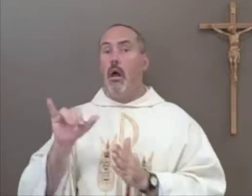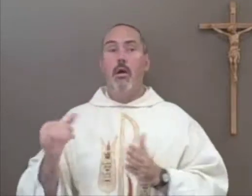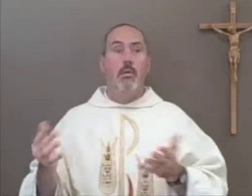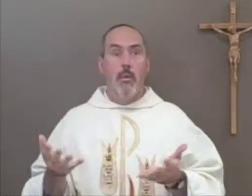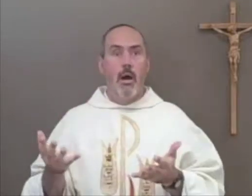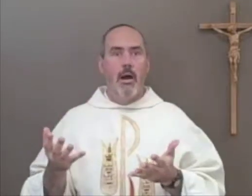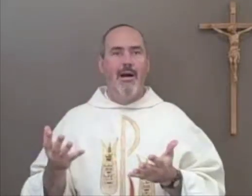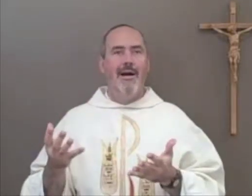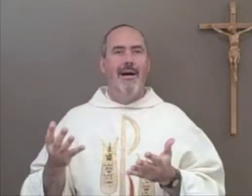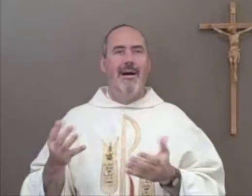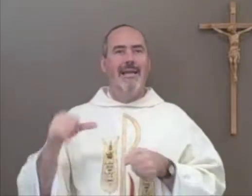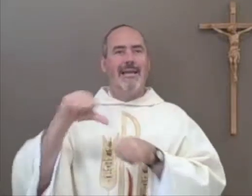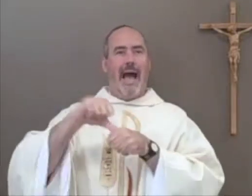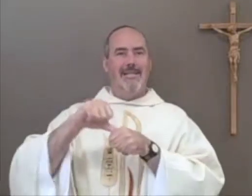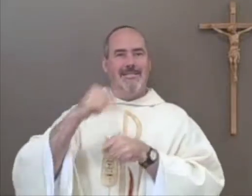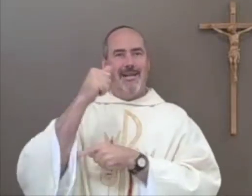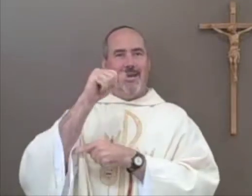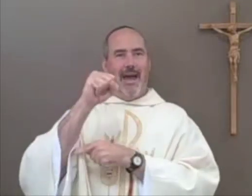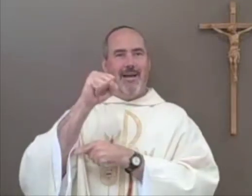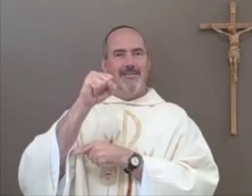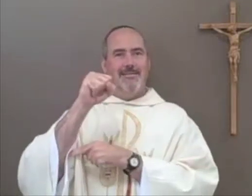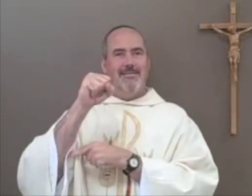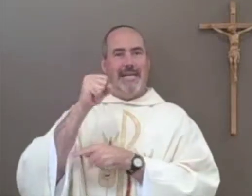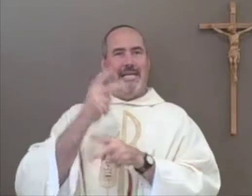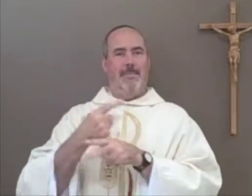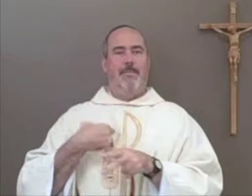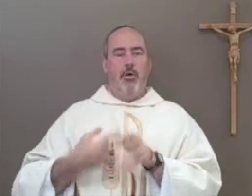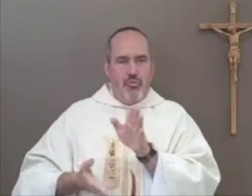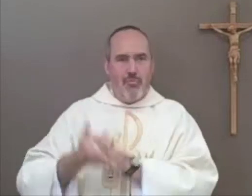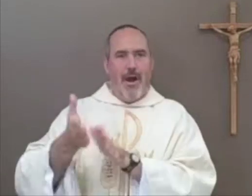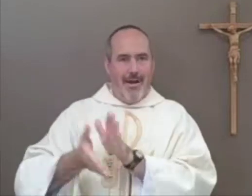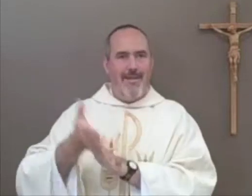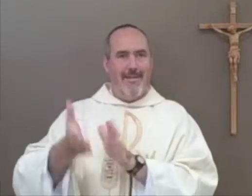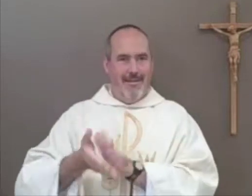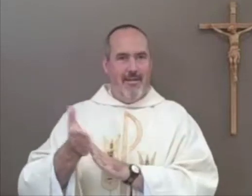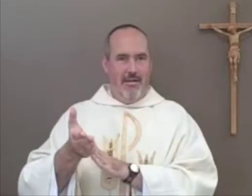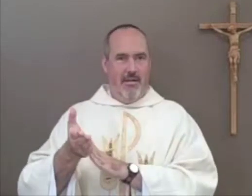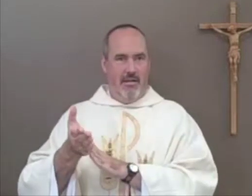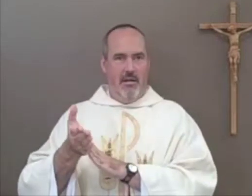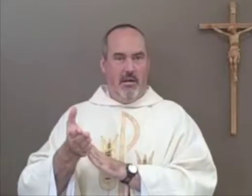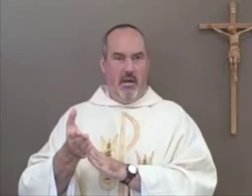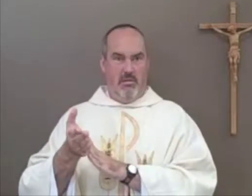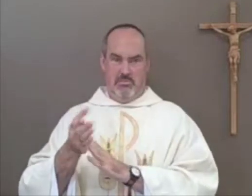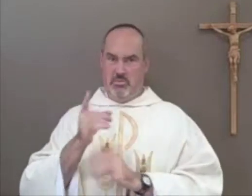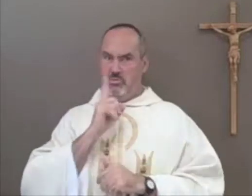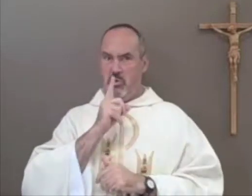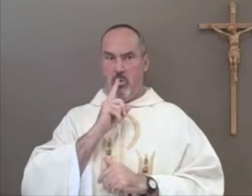prayers. Their prayers are like fuel that help keep my engine running.